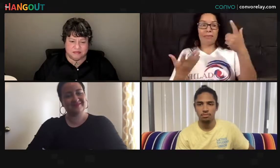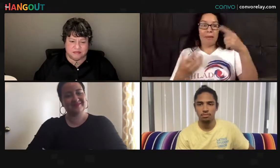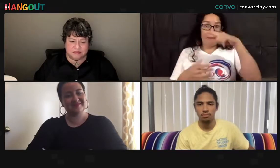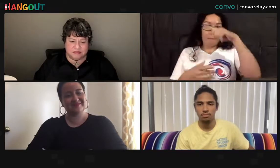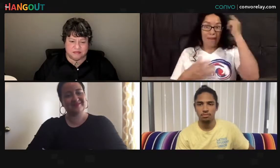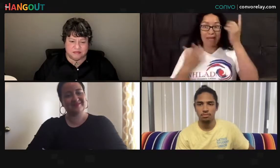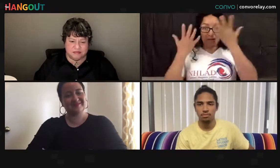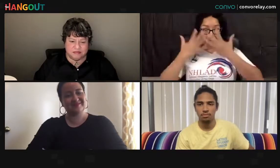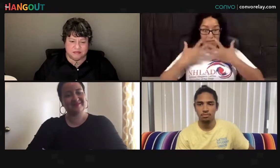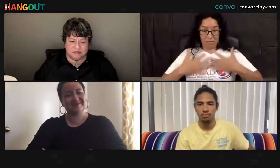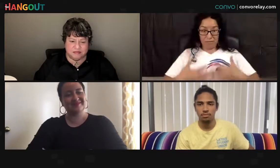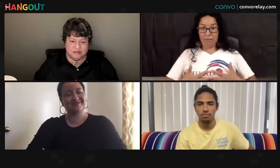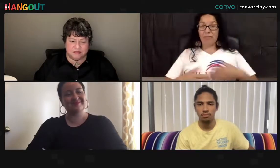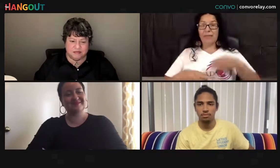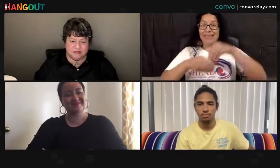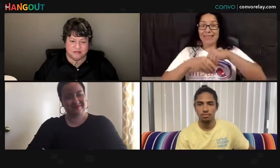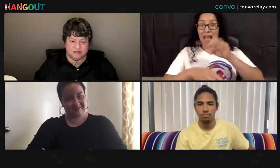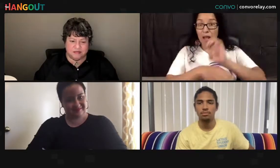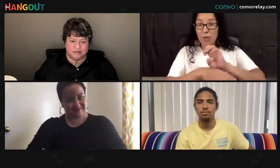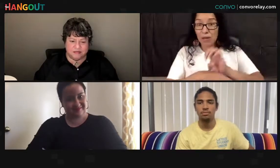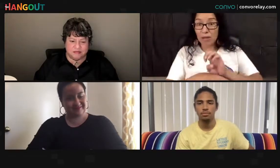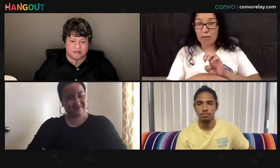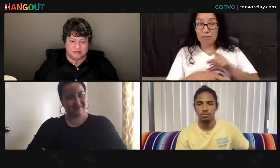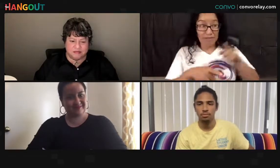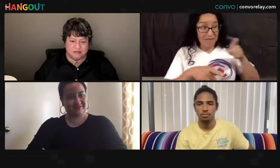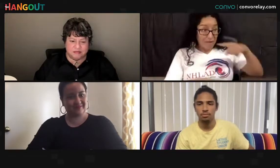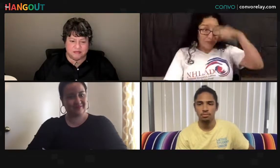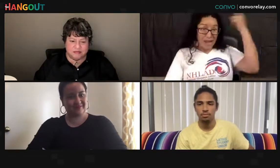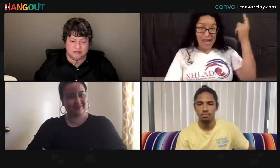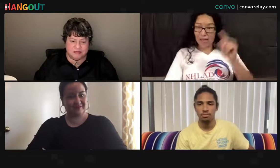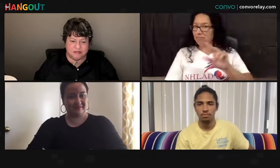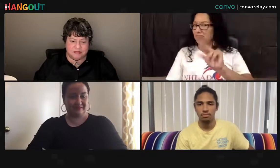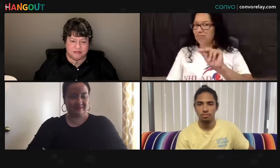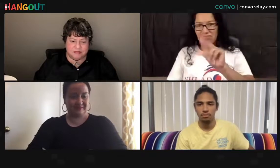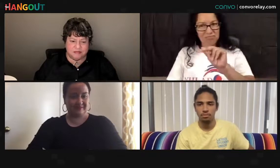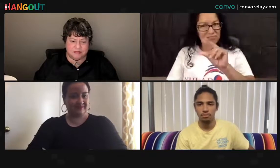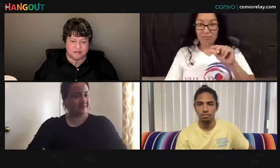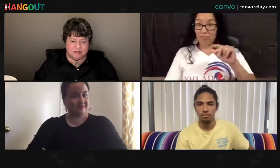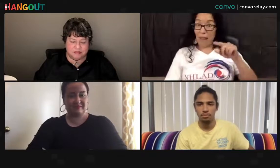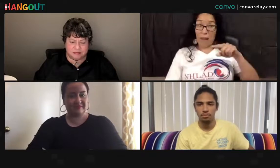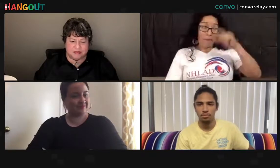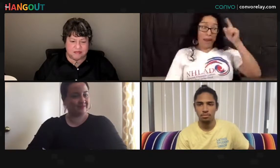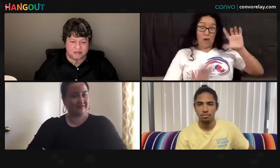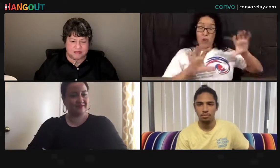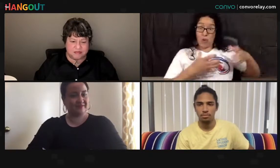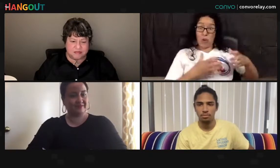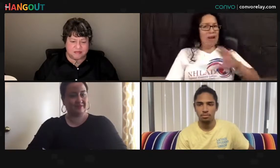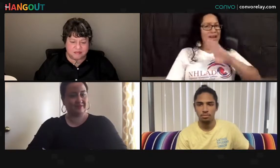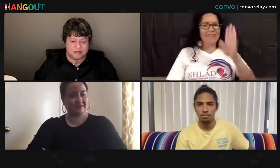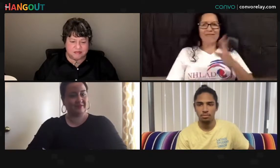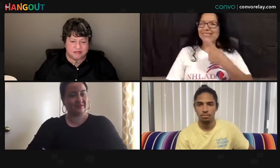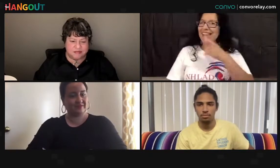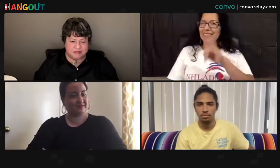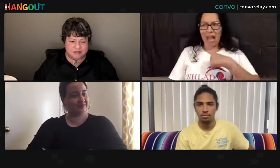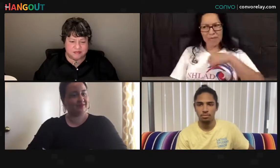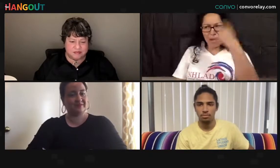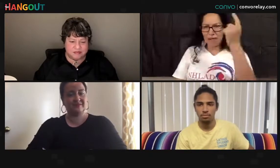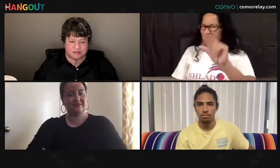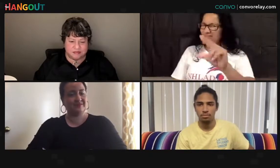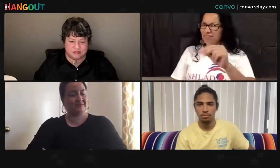example, if there is a person who is Black in Ecuador, are they considered Black? No, they would never